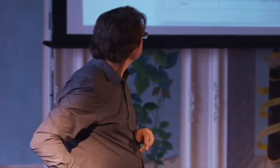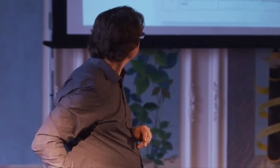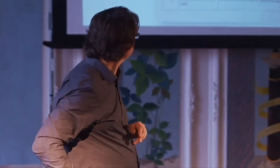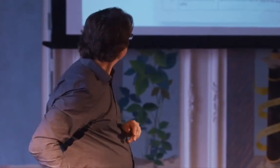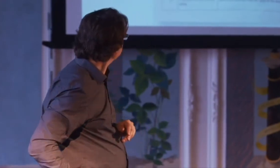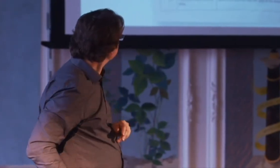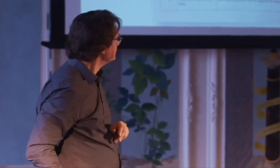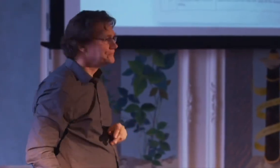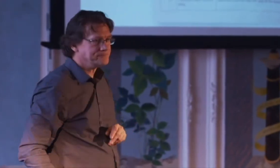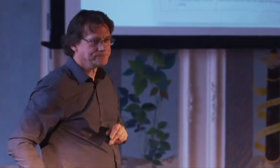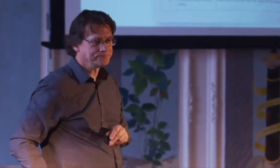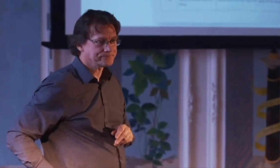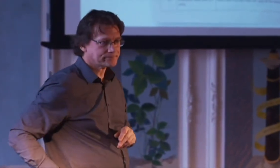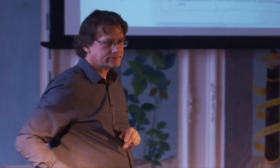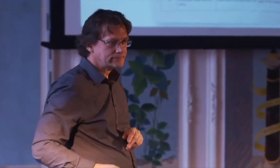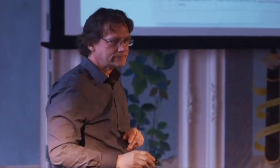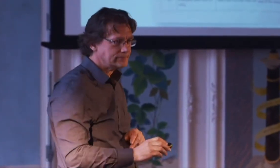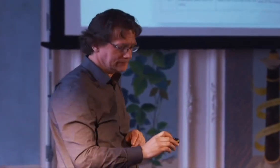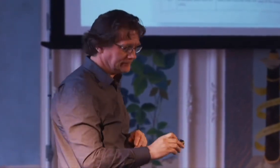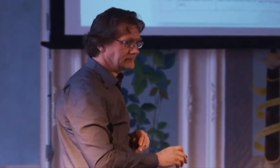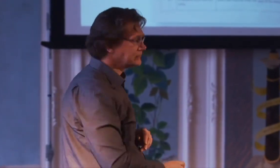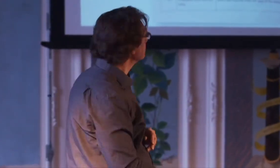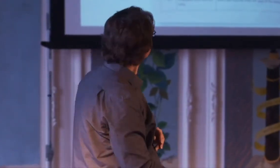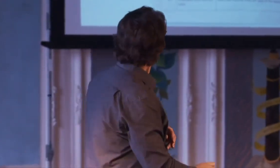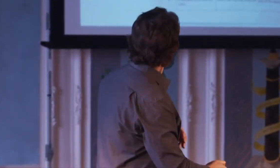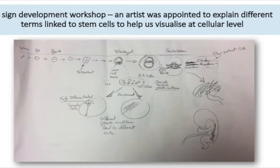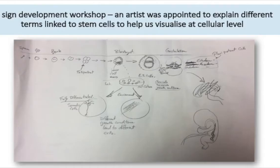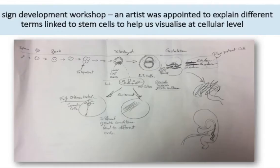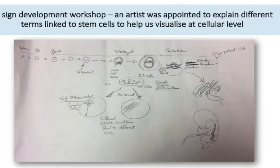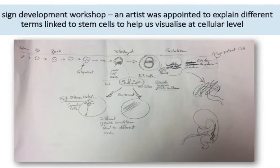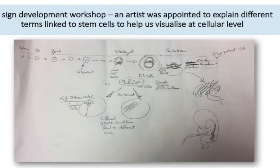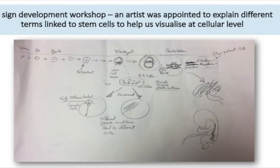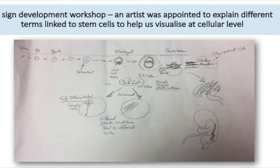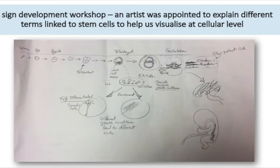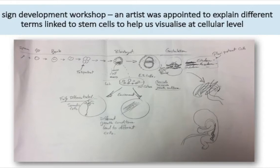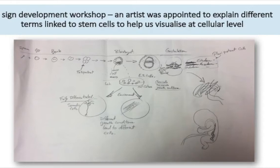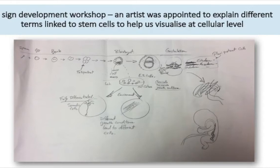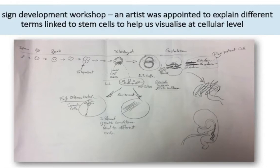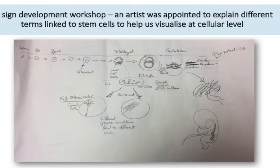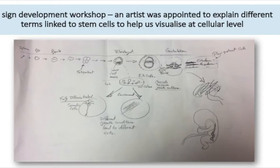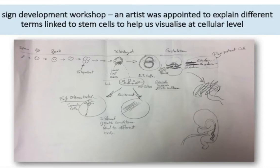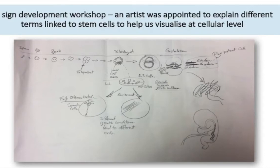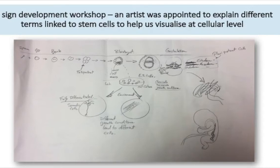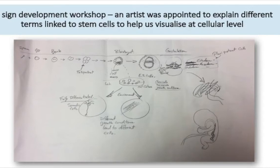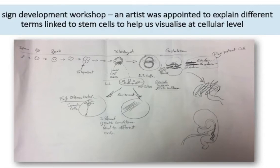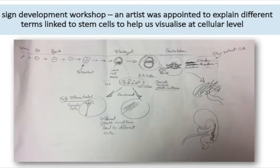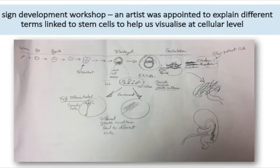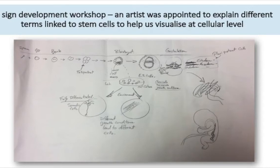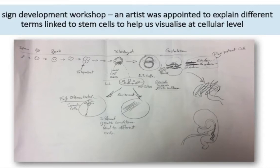that the signs that we develop are appropriate to the context of the terminology. For